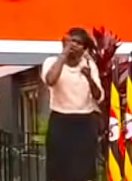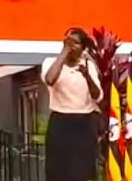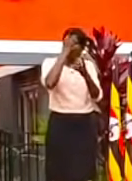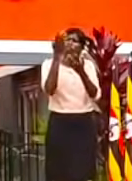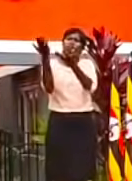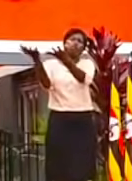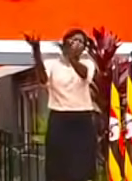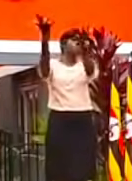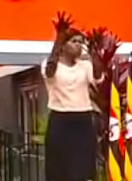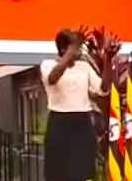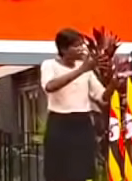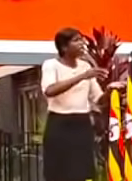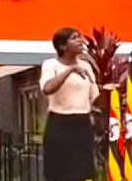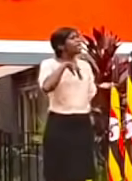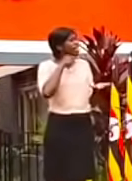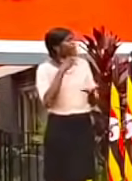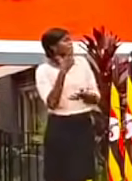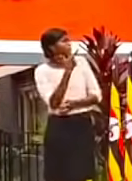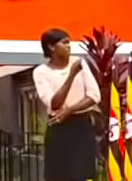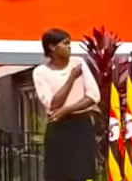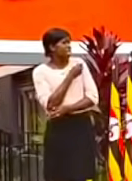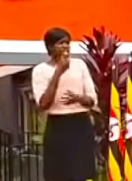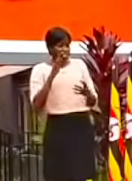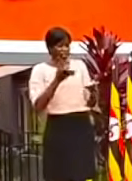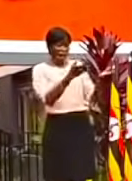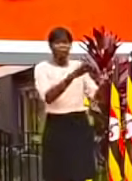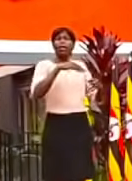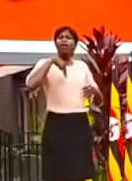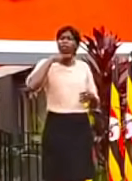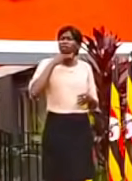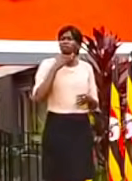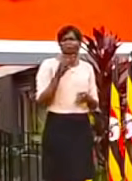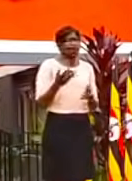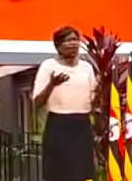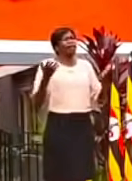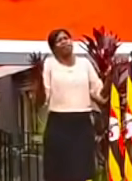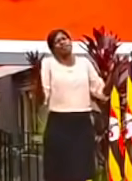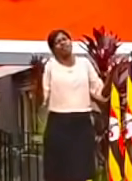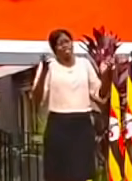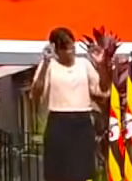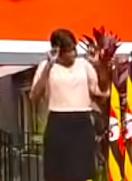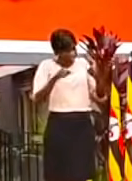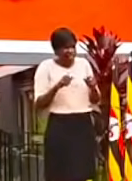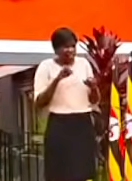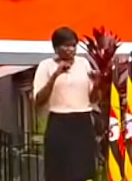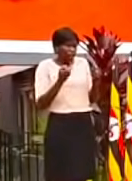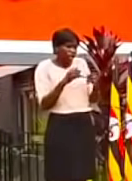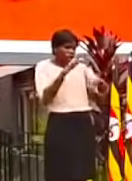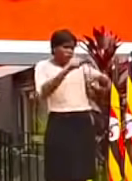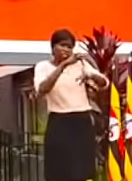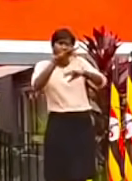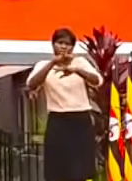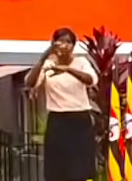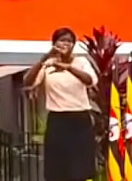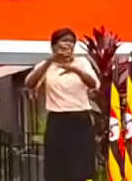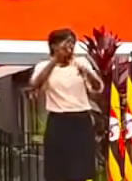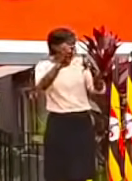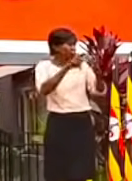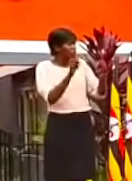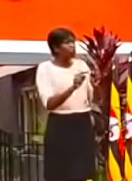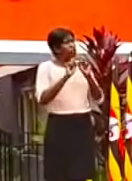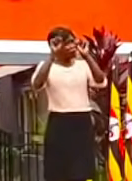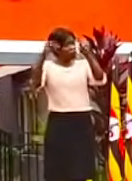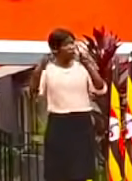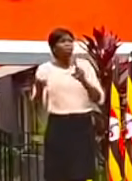adequate vaccines. Once we have adequate vaccines, then we can see how we incentivize Ugandans to get the